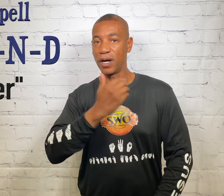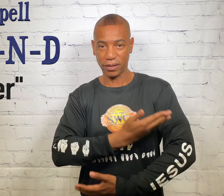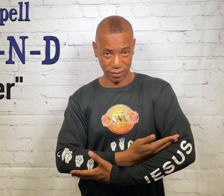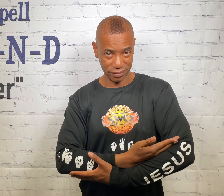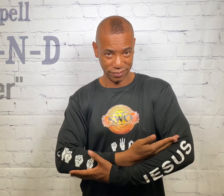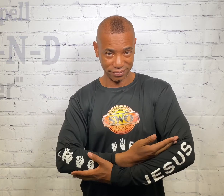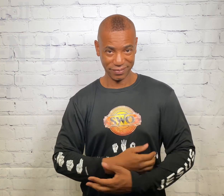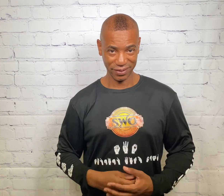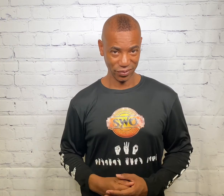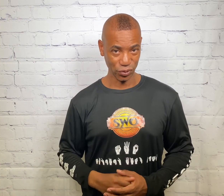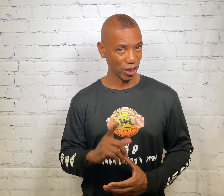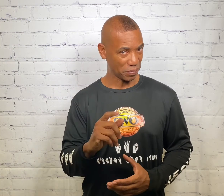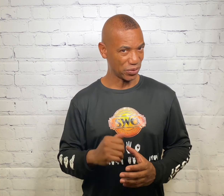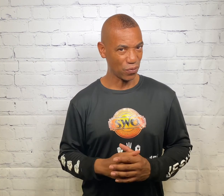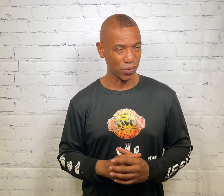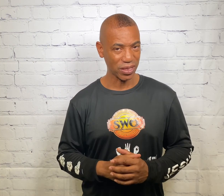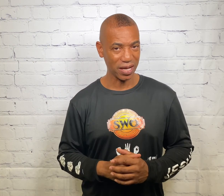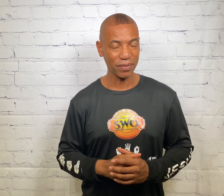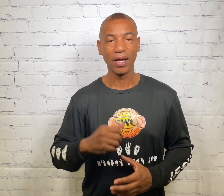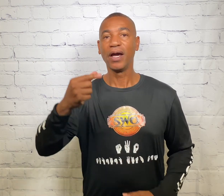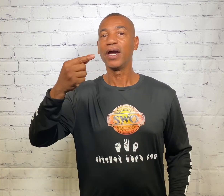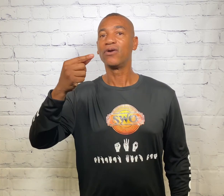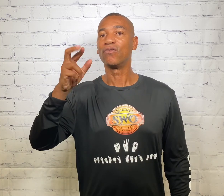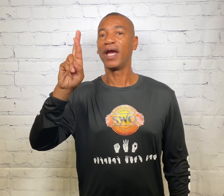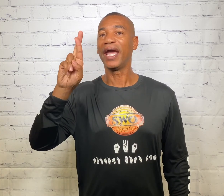granddaughter. Would you like me to do that one more time?